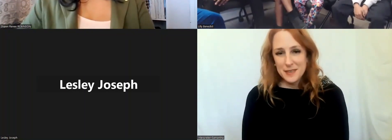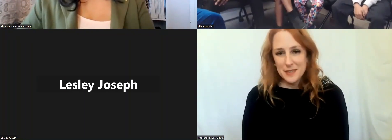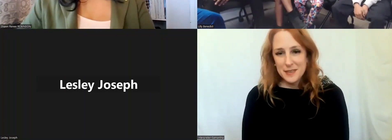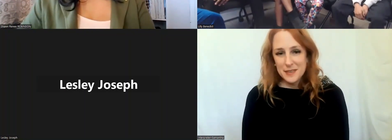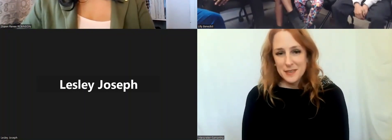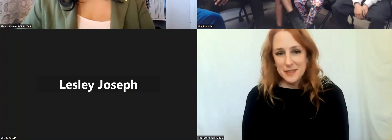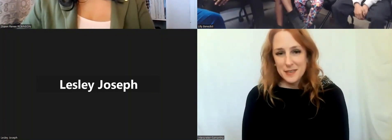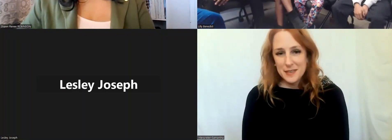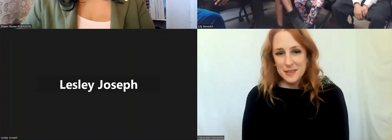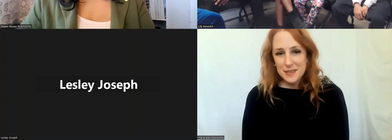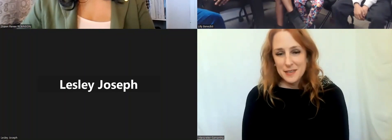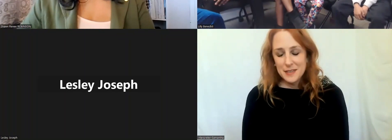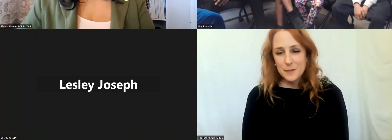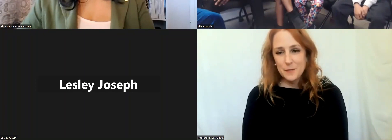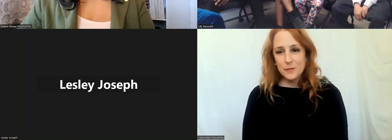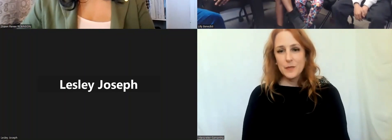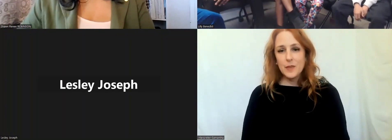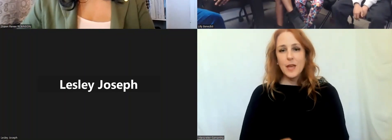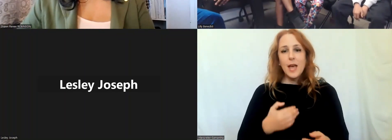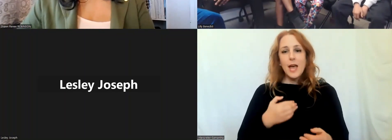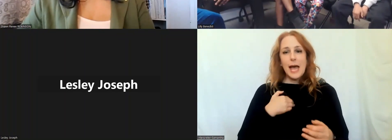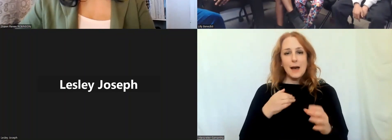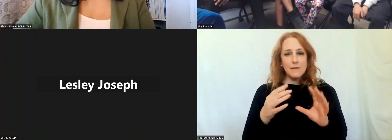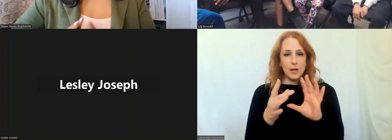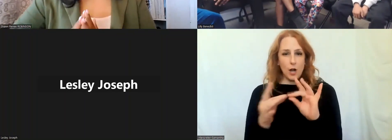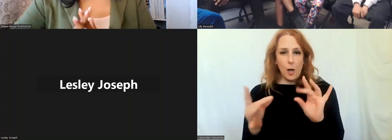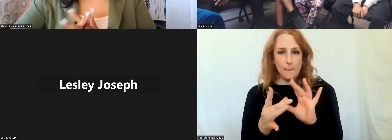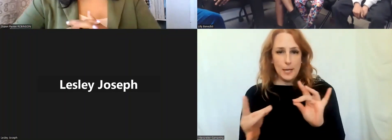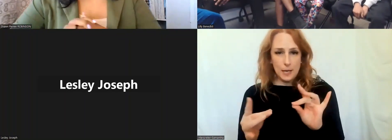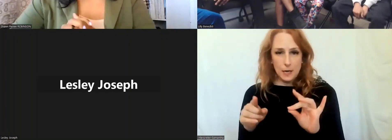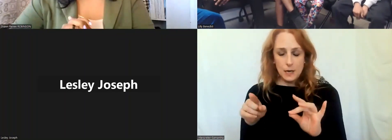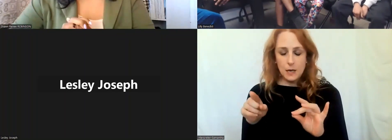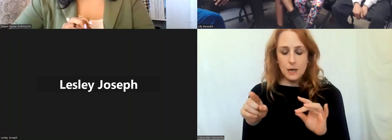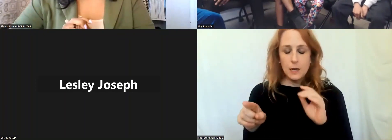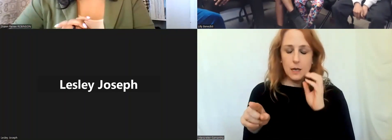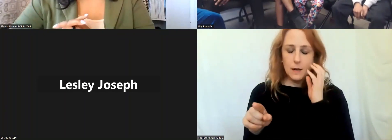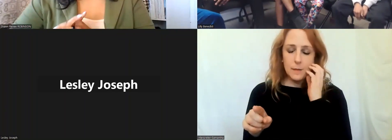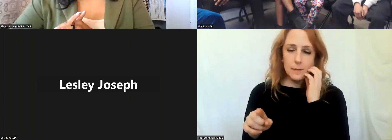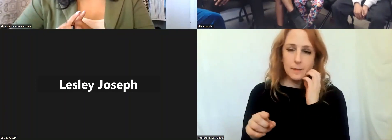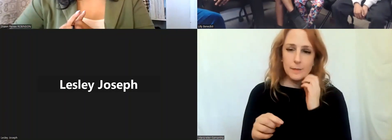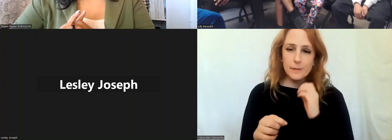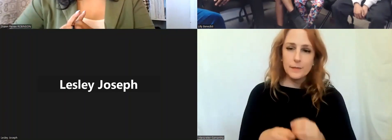right. So we have a comment here.